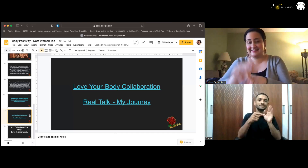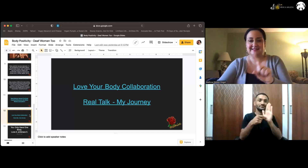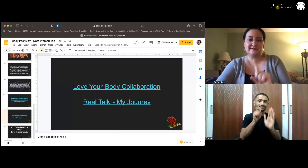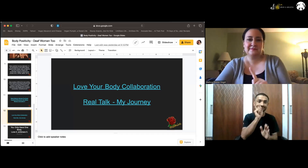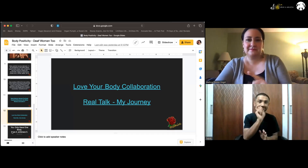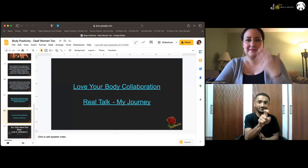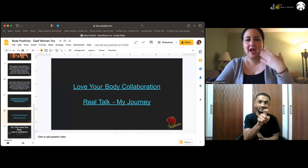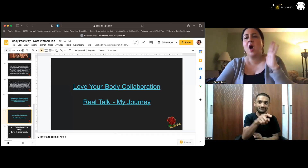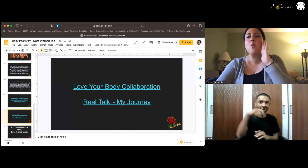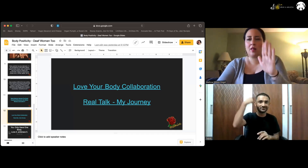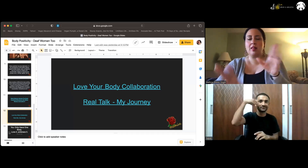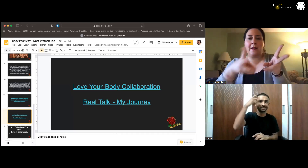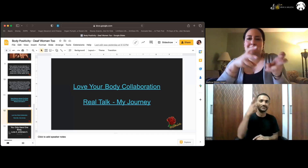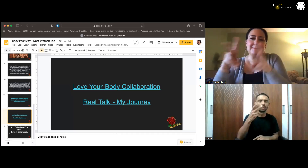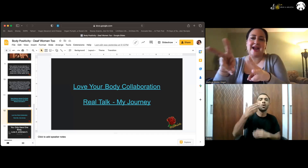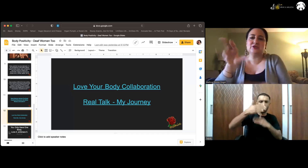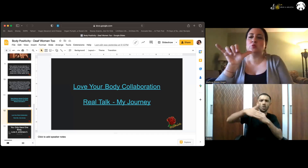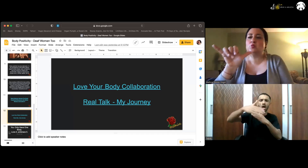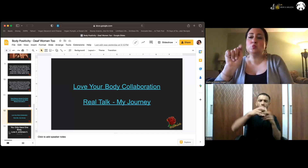what the film is,